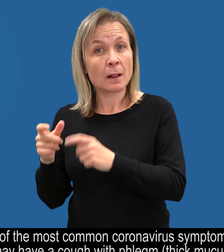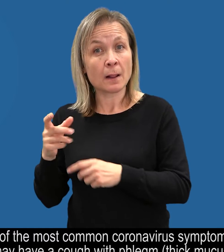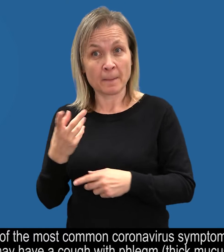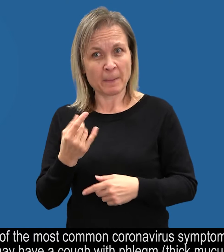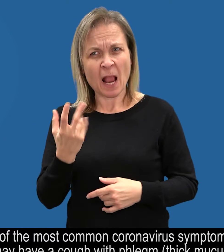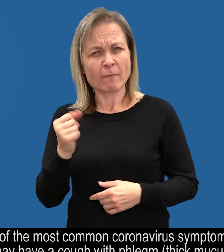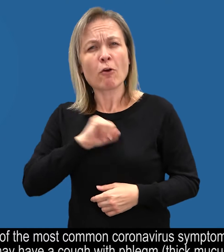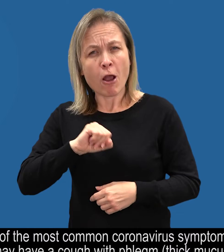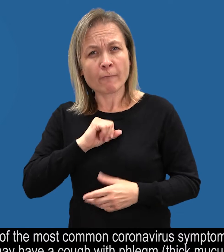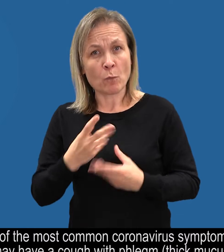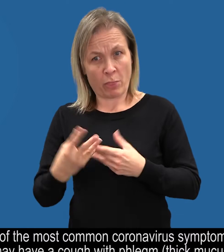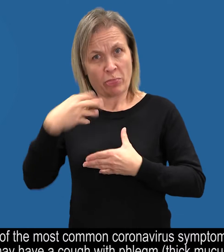thick mucus.